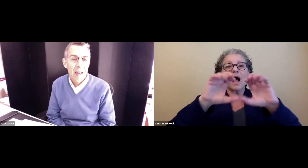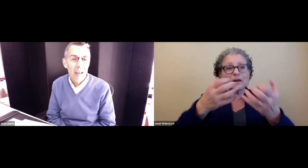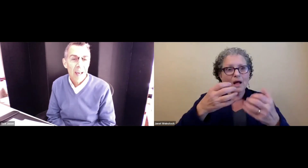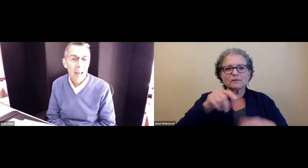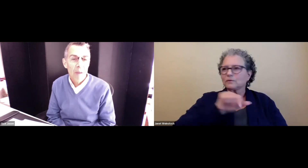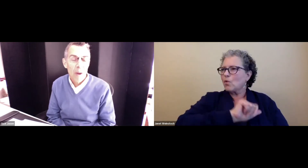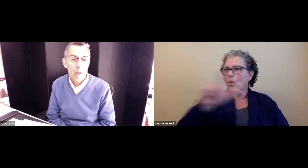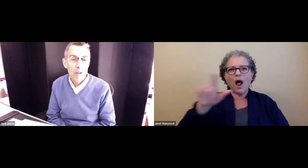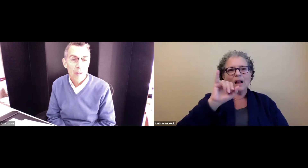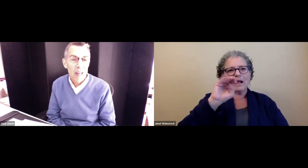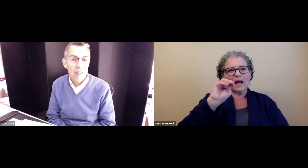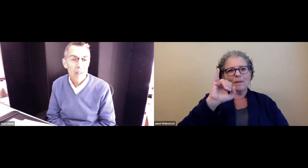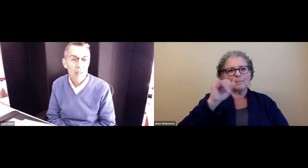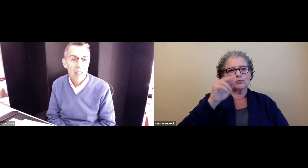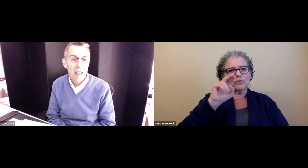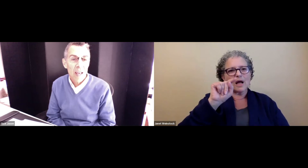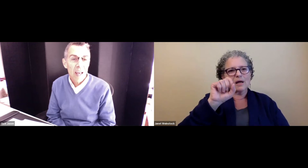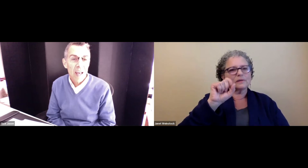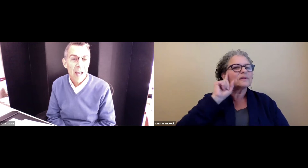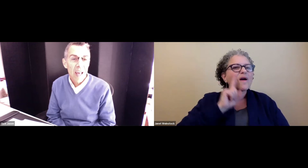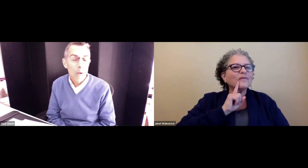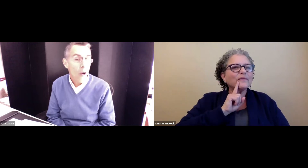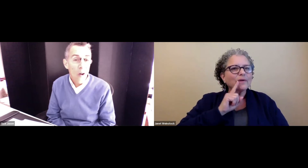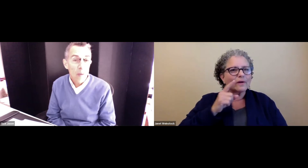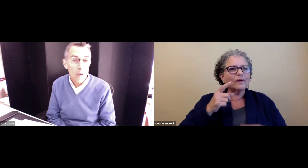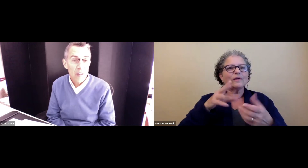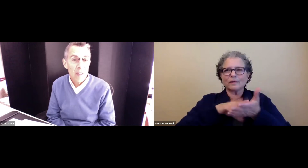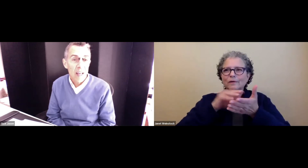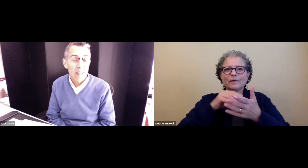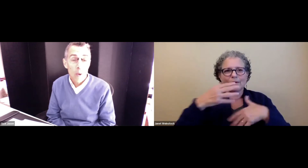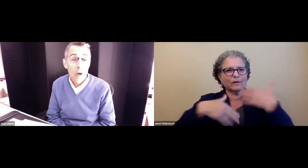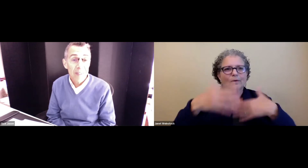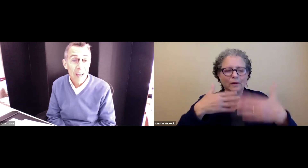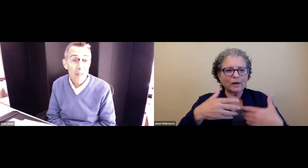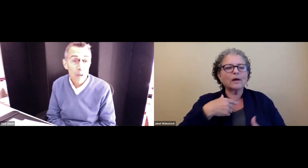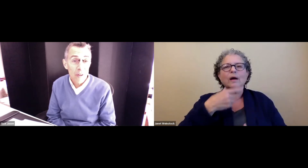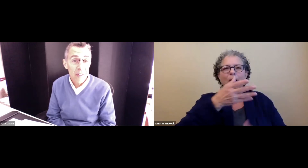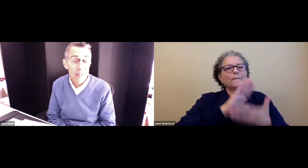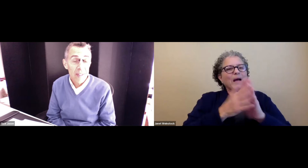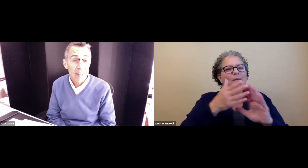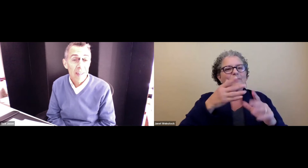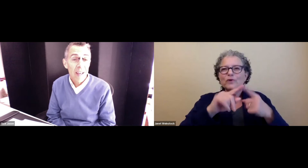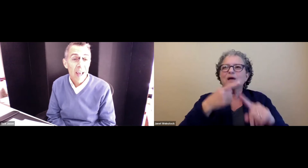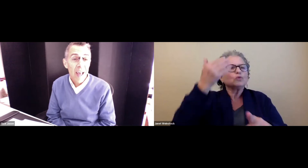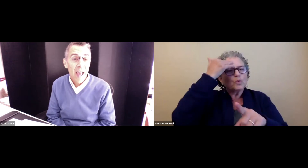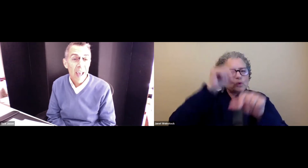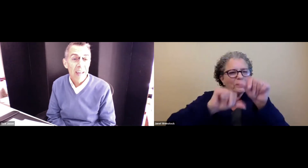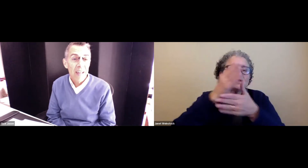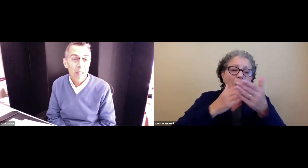And my grandmother took classes, and they were all immigrants in the class. They were all deaf immigrants. And they became